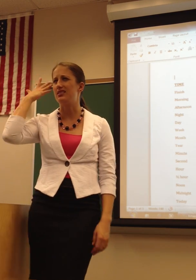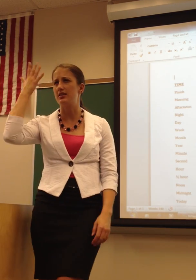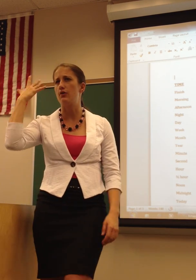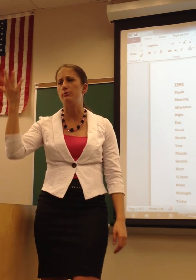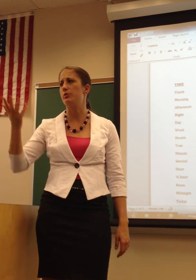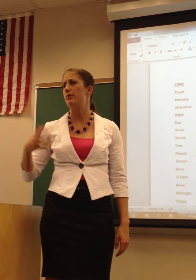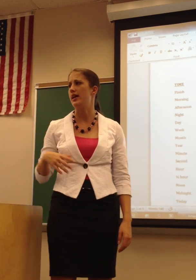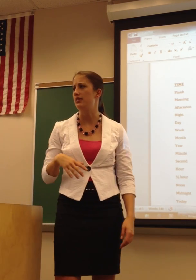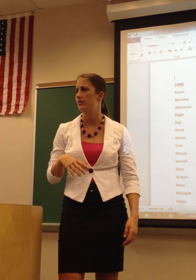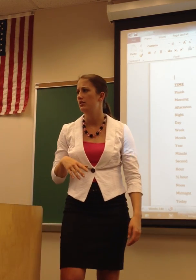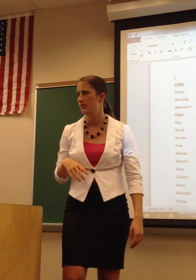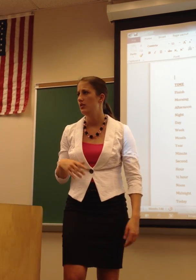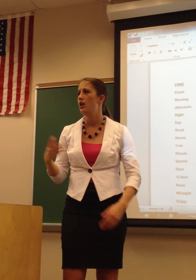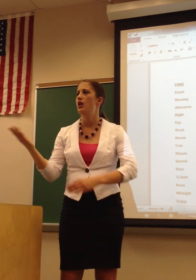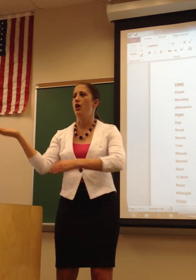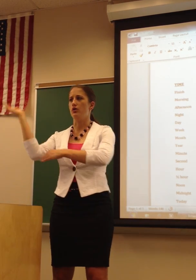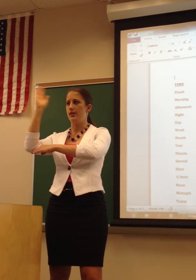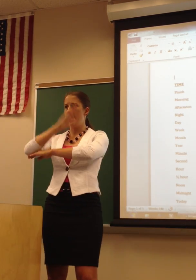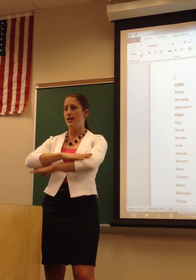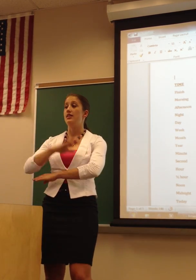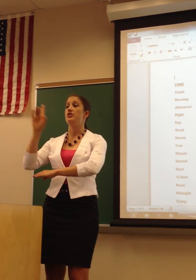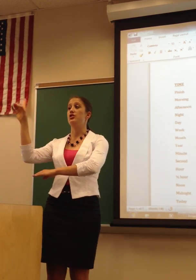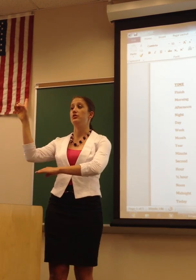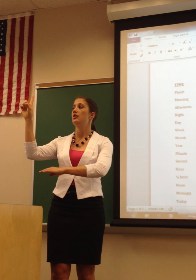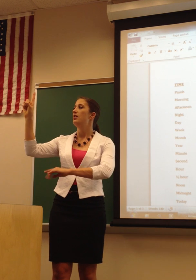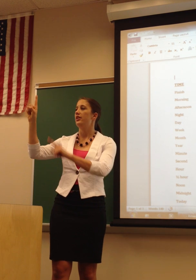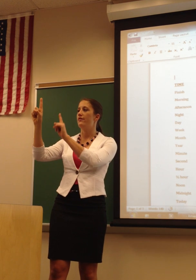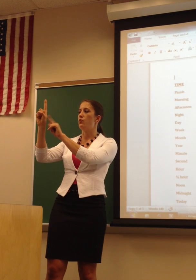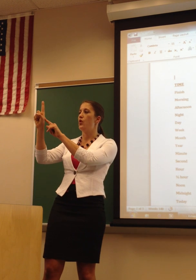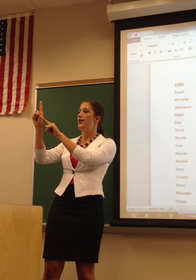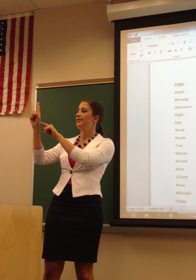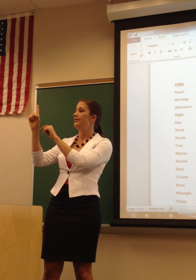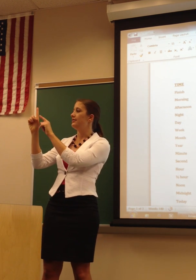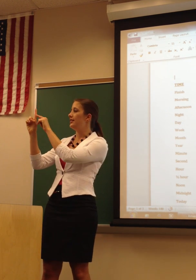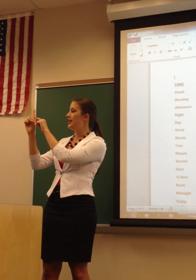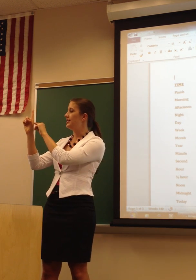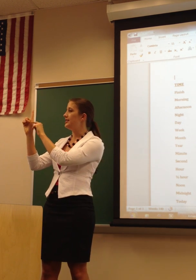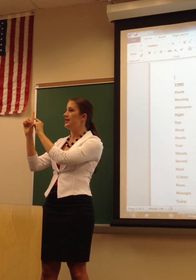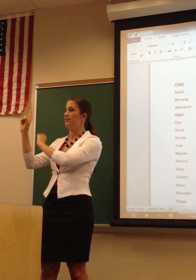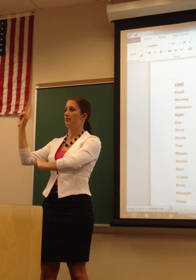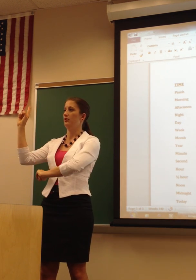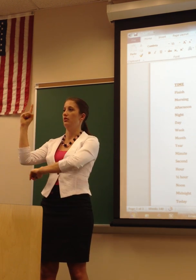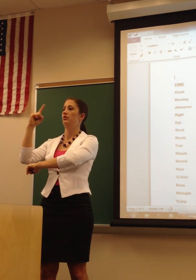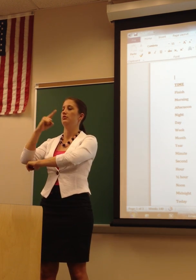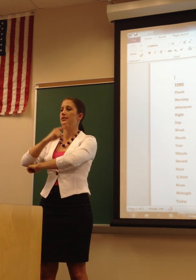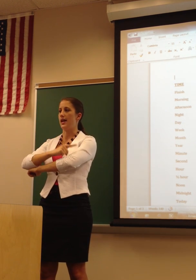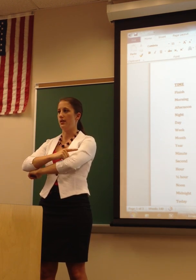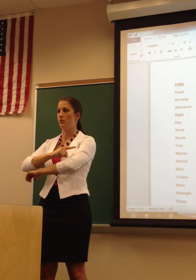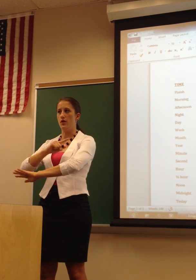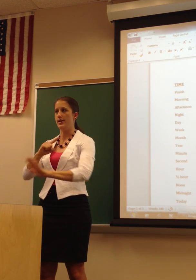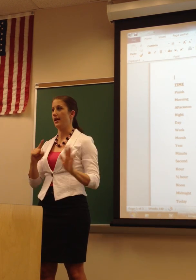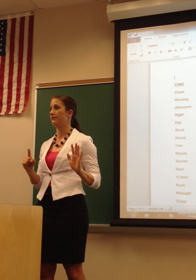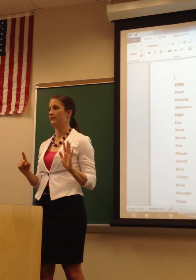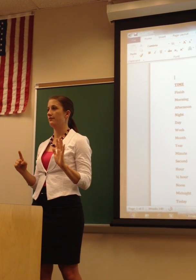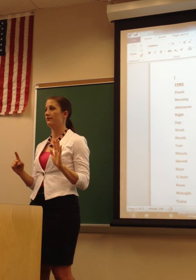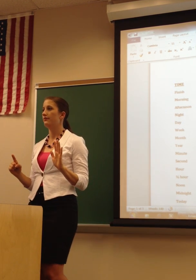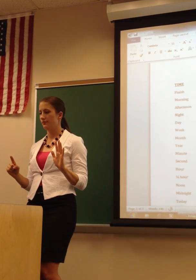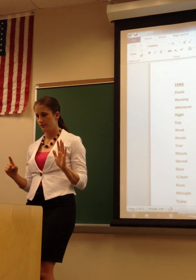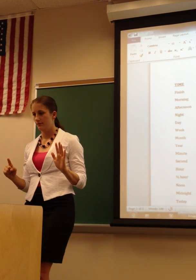That's how I remember it in my head. All day, and then just think of it 1 and a D. Day. 1 day. day,